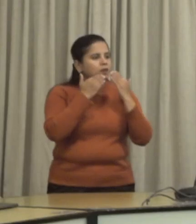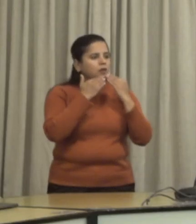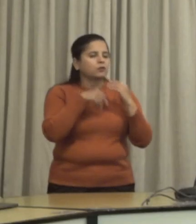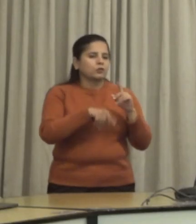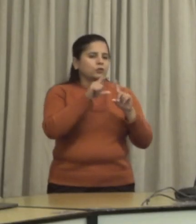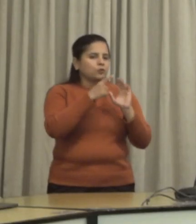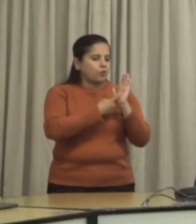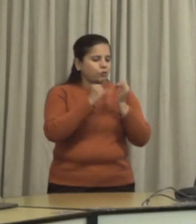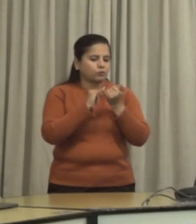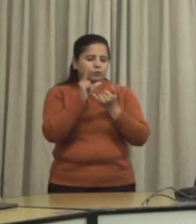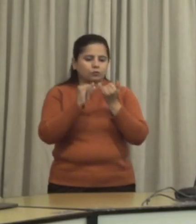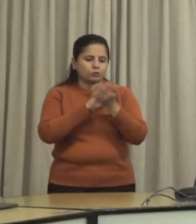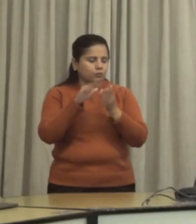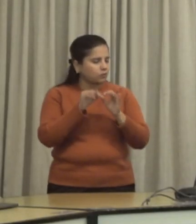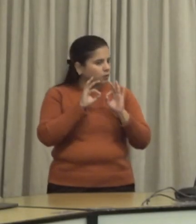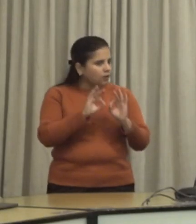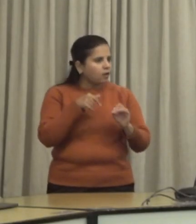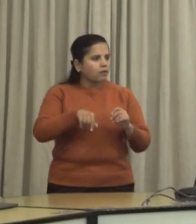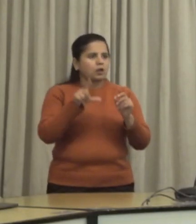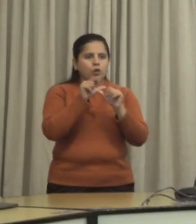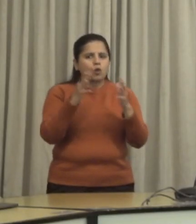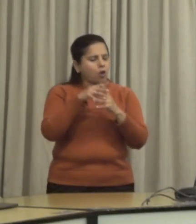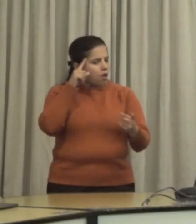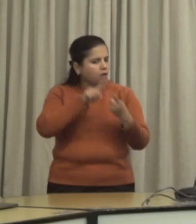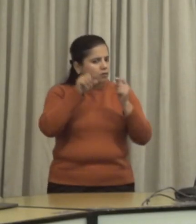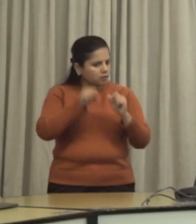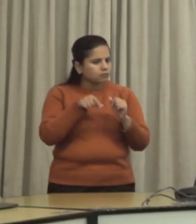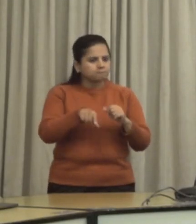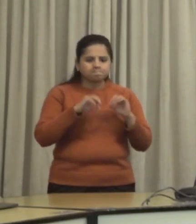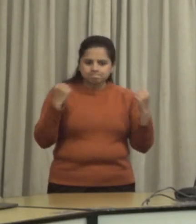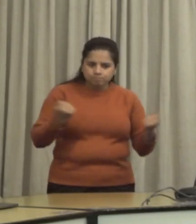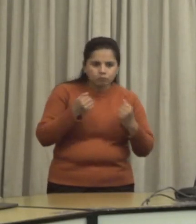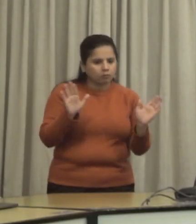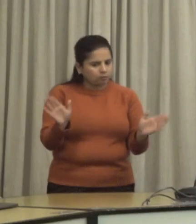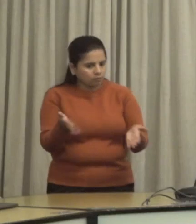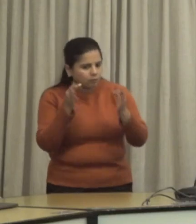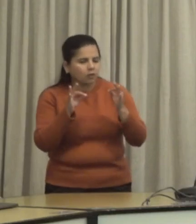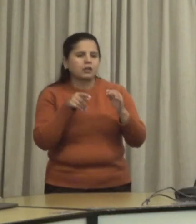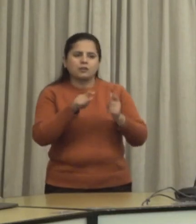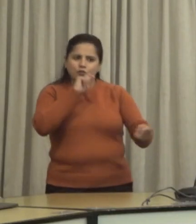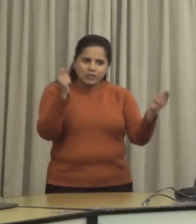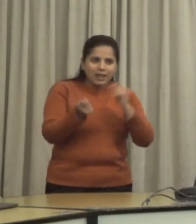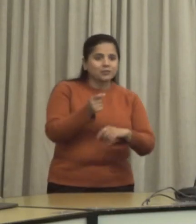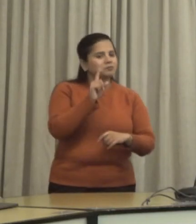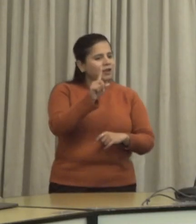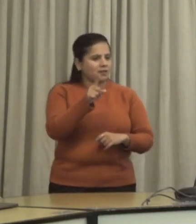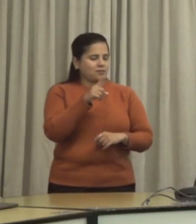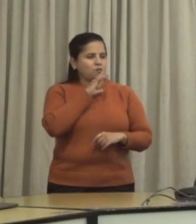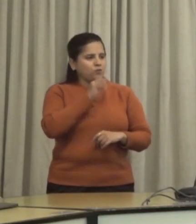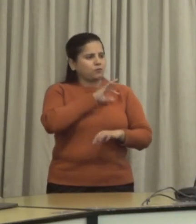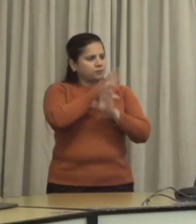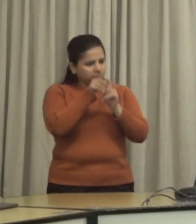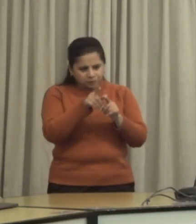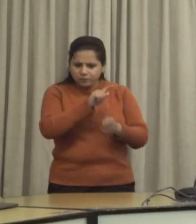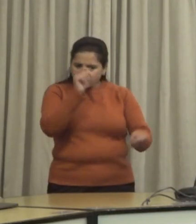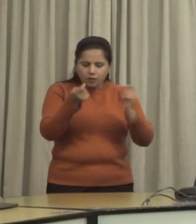Sushma. Absolutely. I mean, I agree that the law is acted perhaps as an enabler, as a catalyst, but it can, and hopefully it will be a